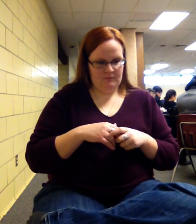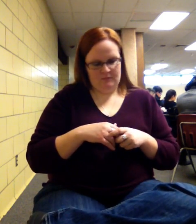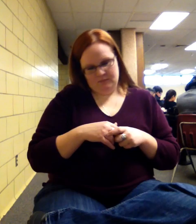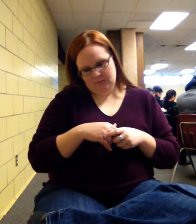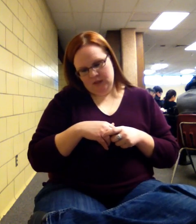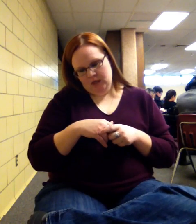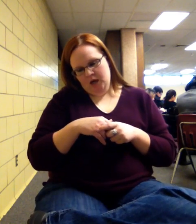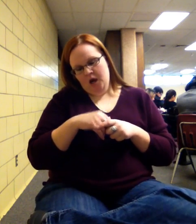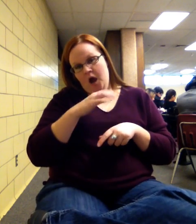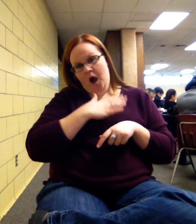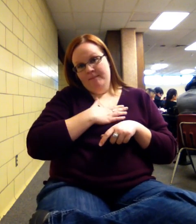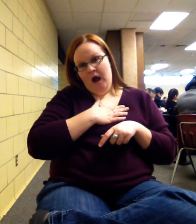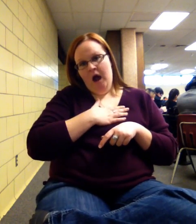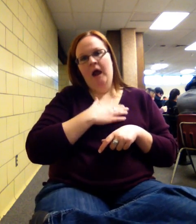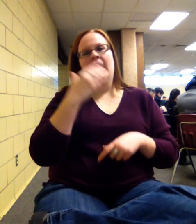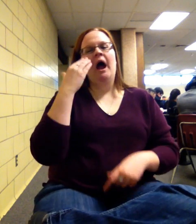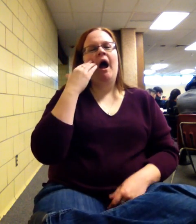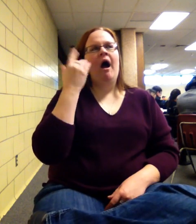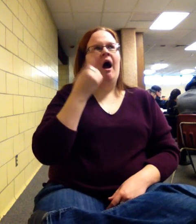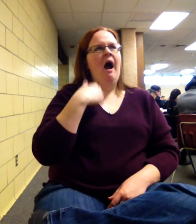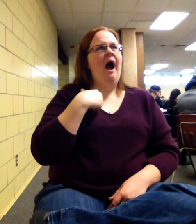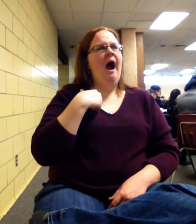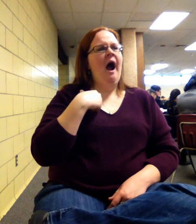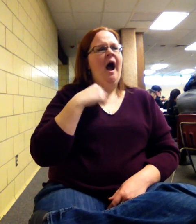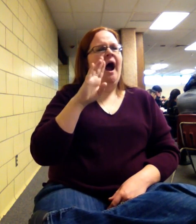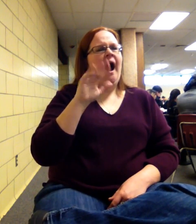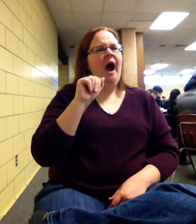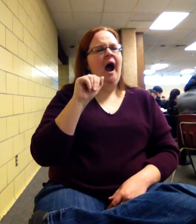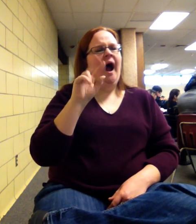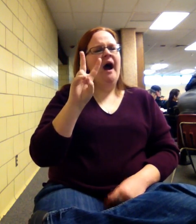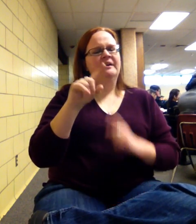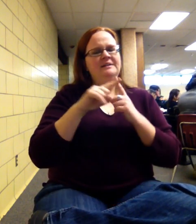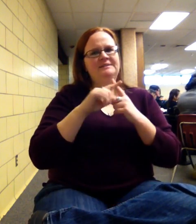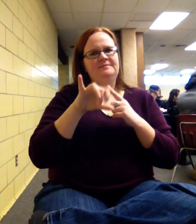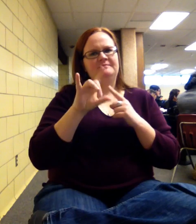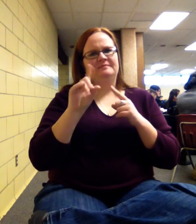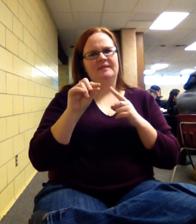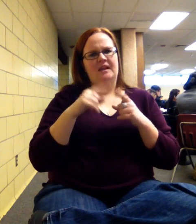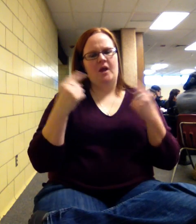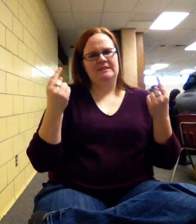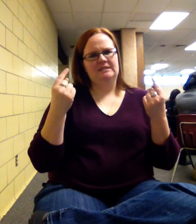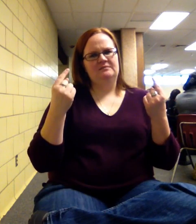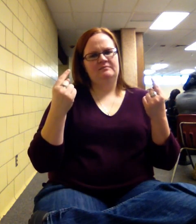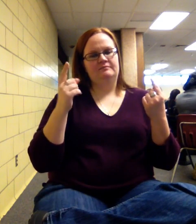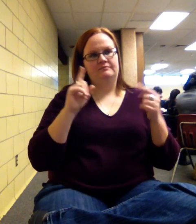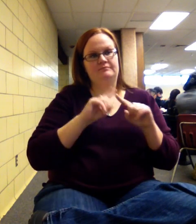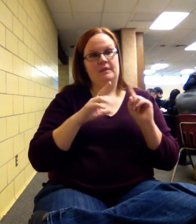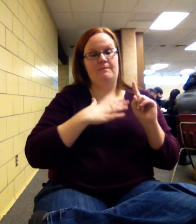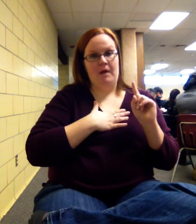And on mine, I know somebody had a version of the BA2 Plus one time that did it opposite. But on mine, I have to put in